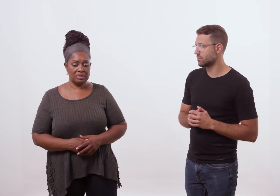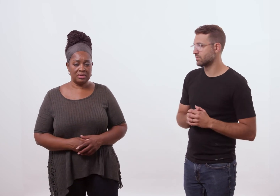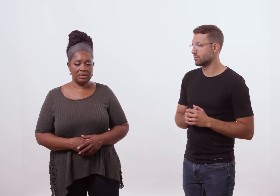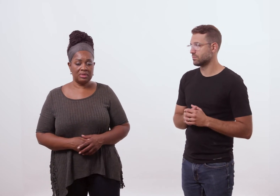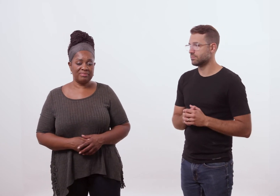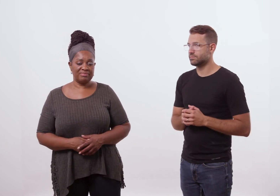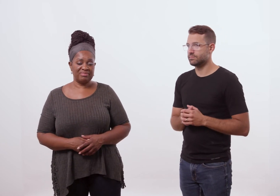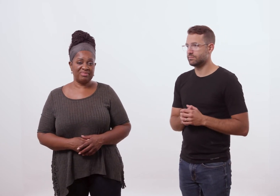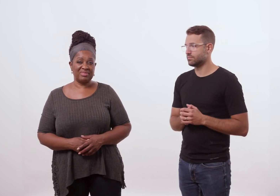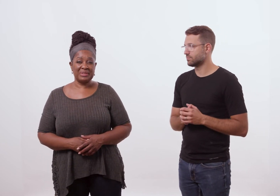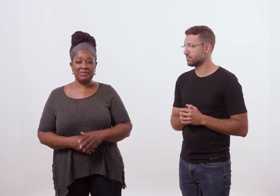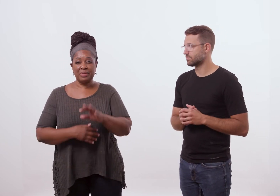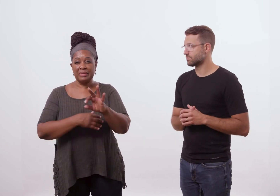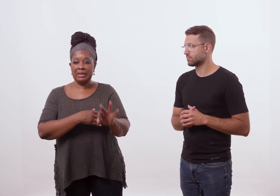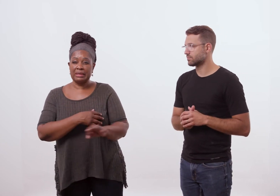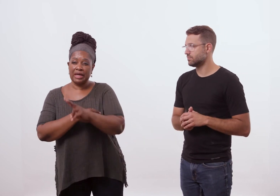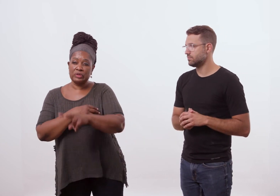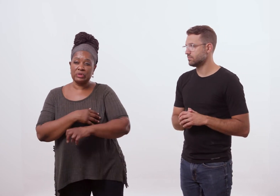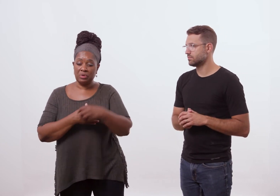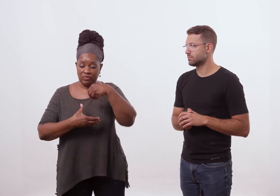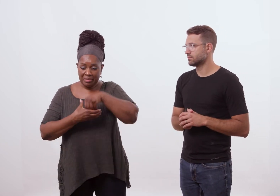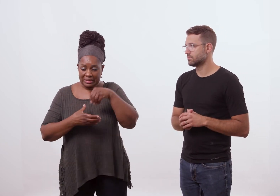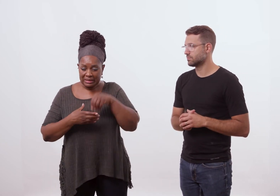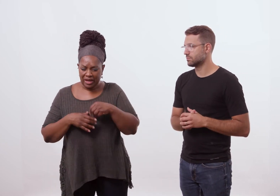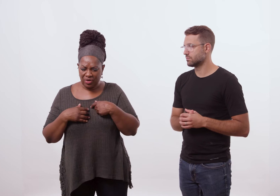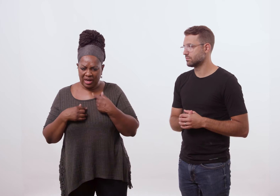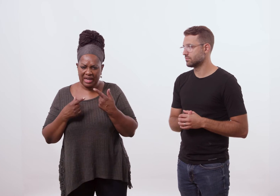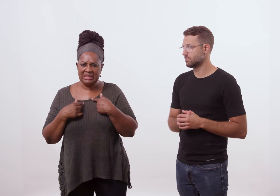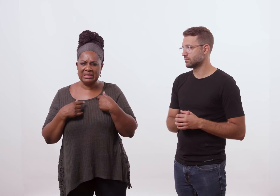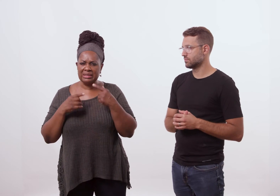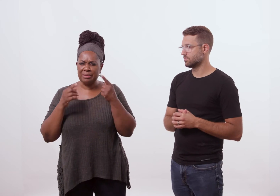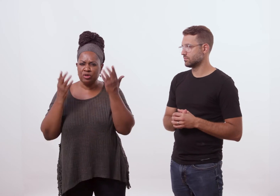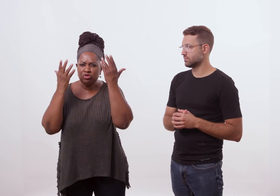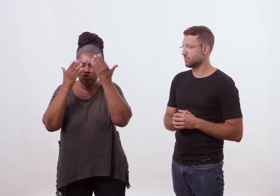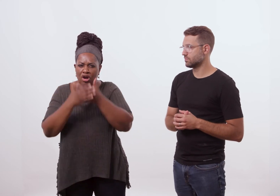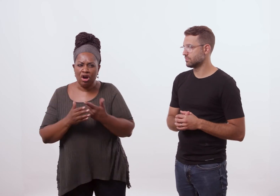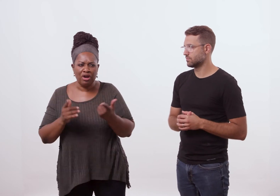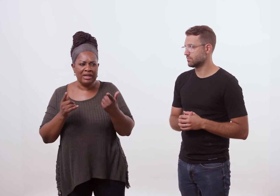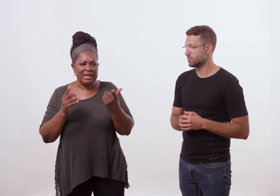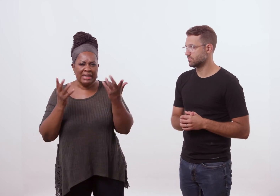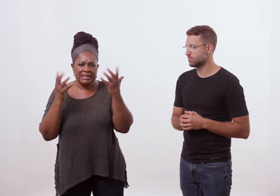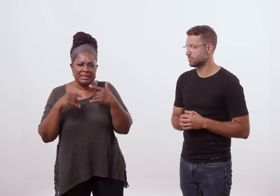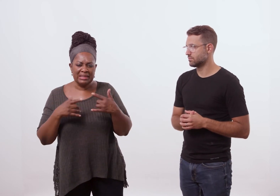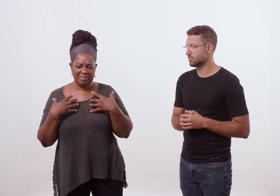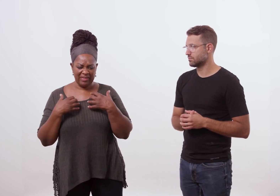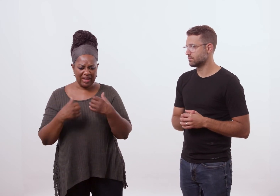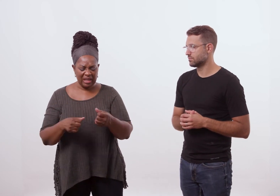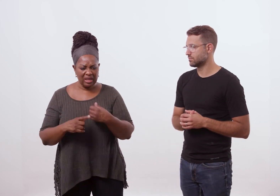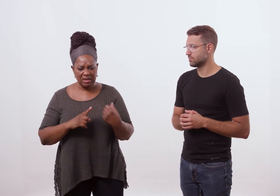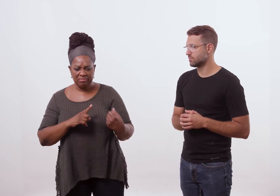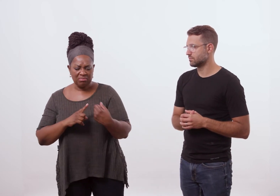From the bit of light stolen from her emerald eyes, it is plain the healing has cost